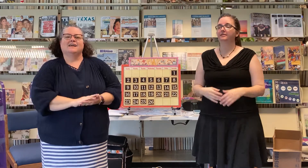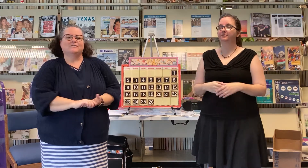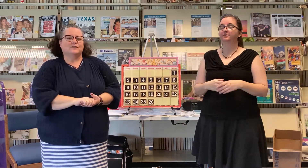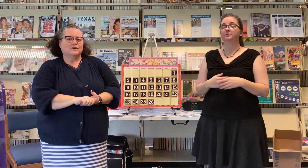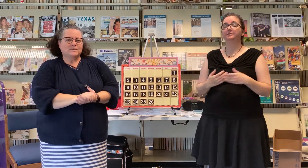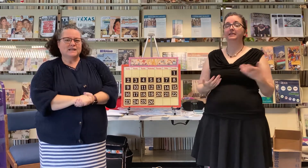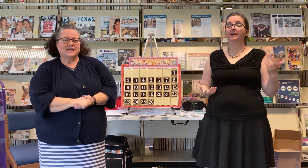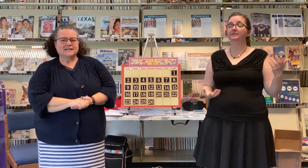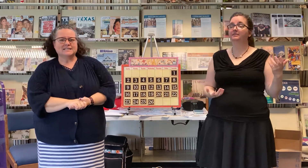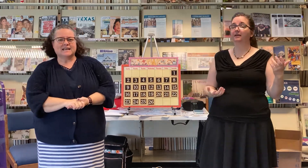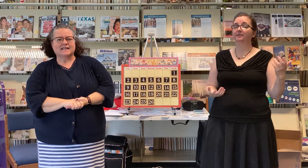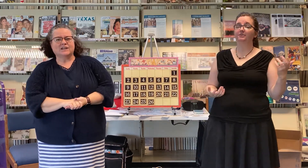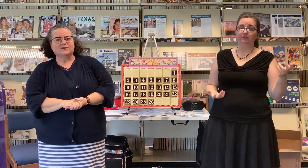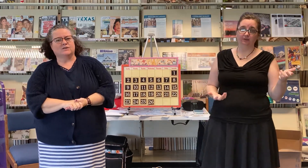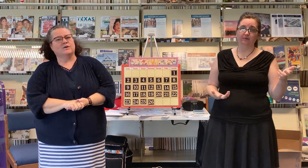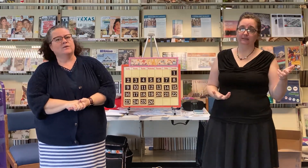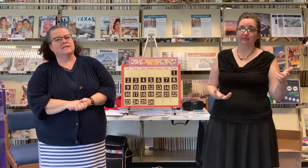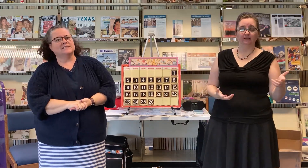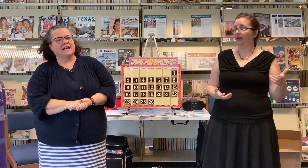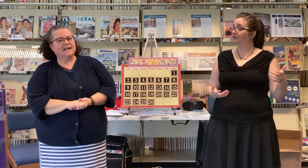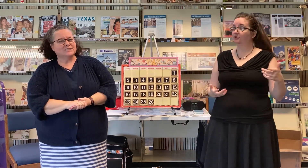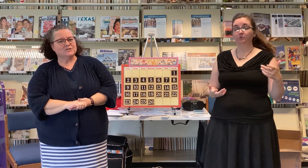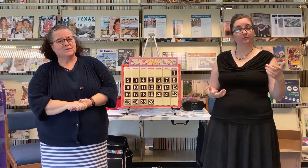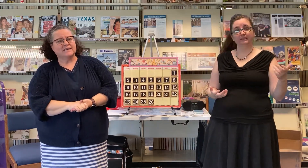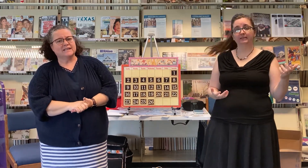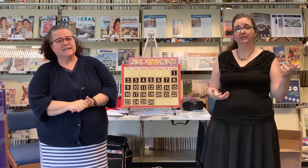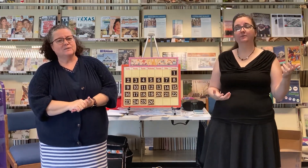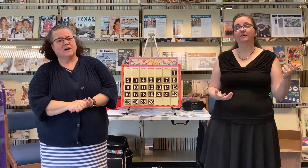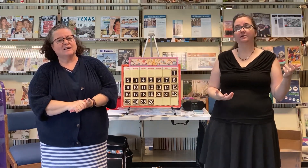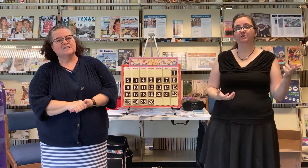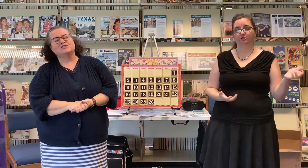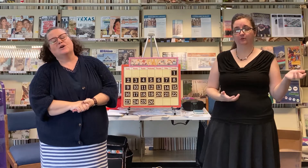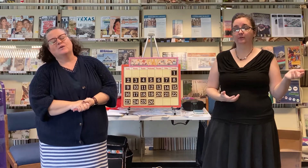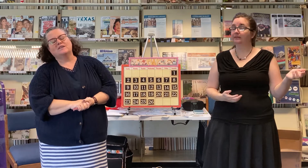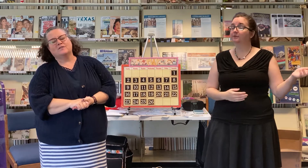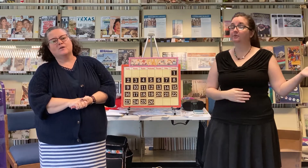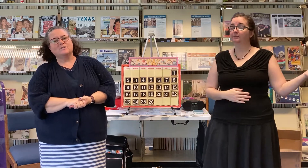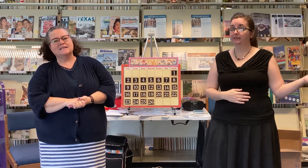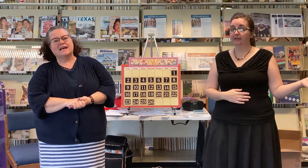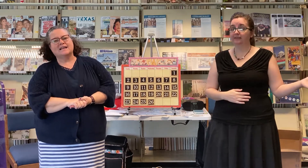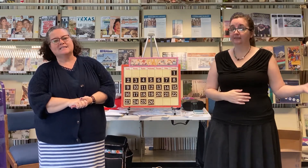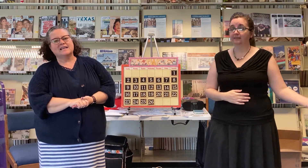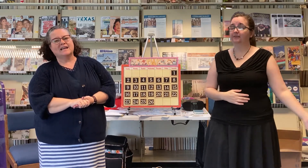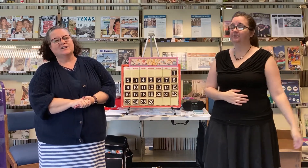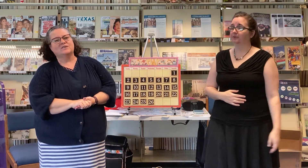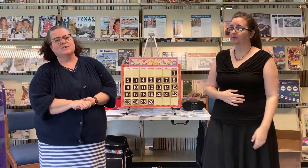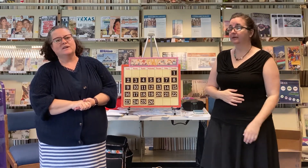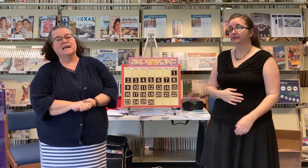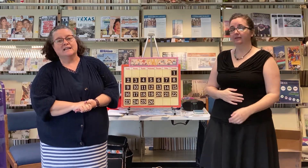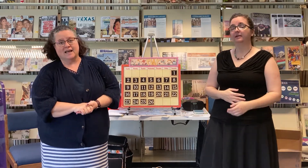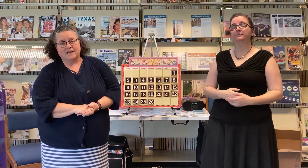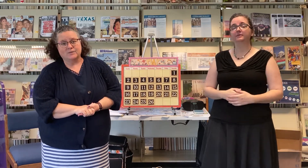If you're bananas and you know it, and you really want to show it, if you're bananas and you know it, let it